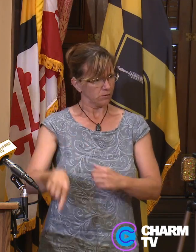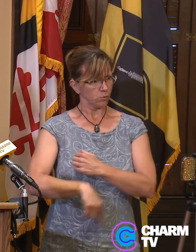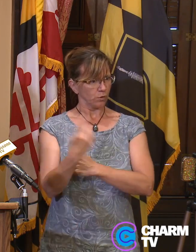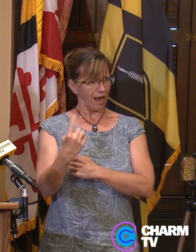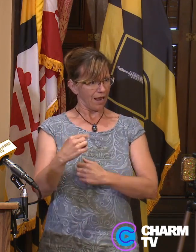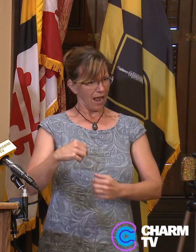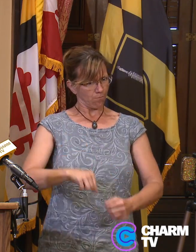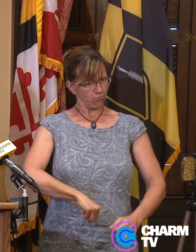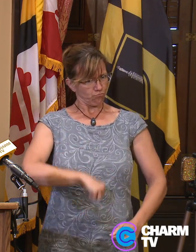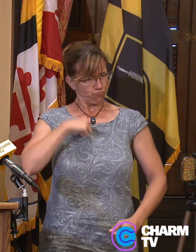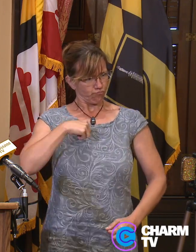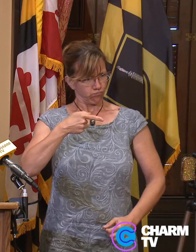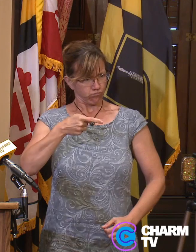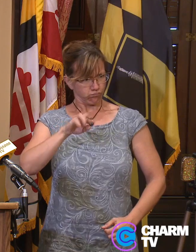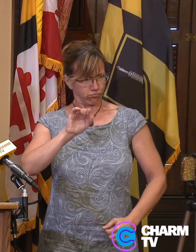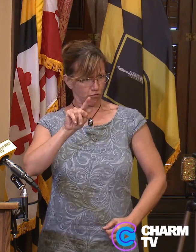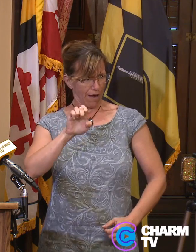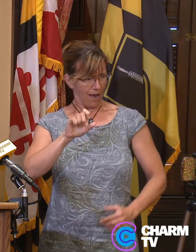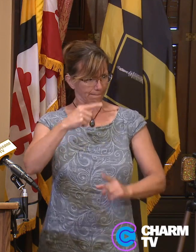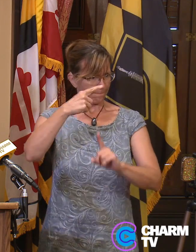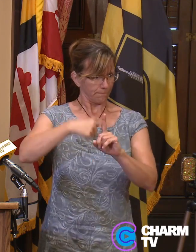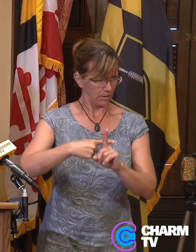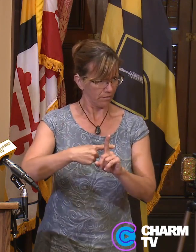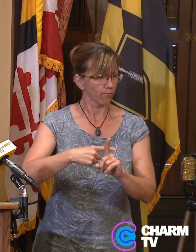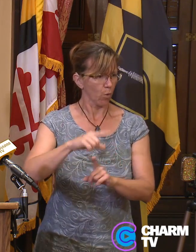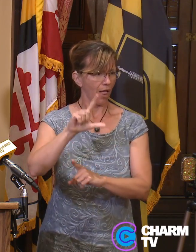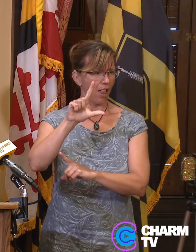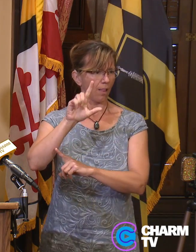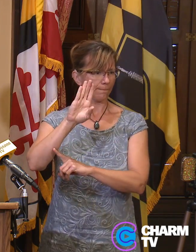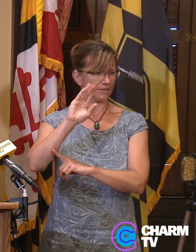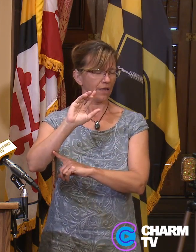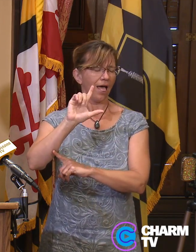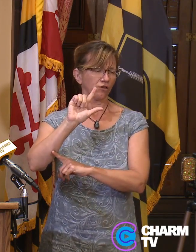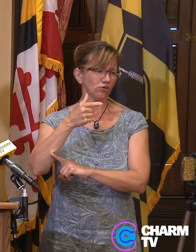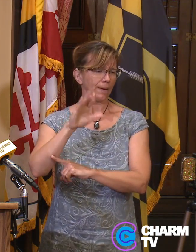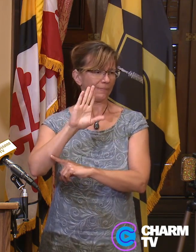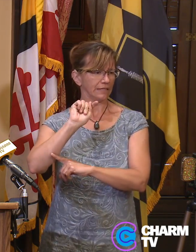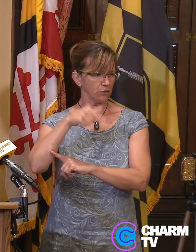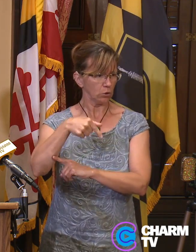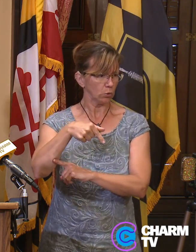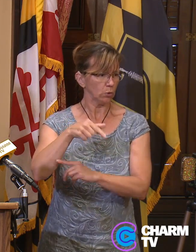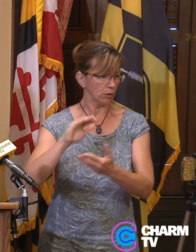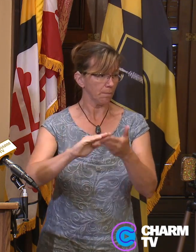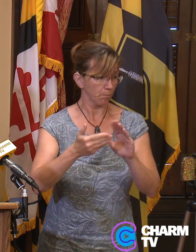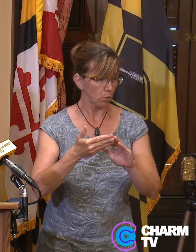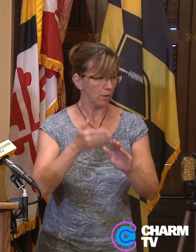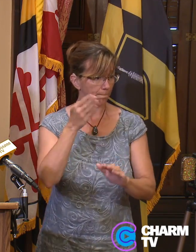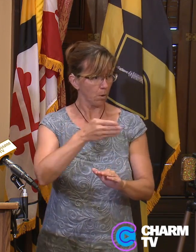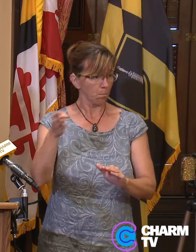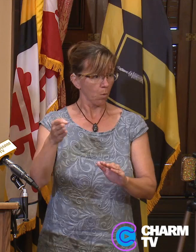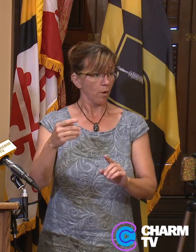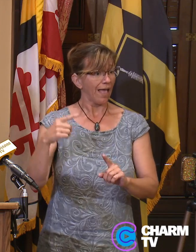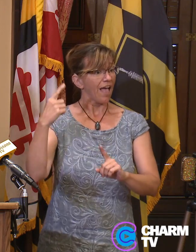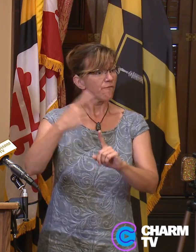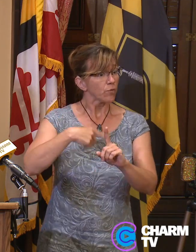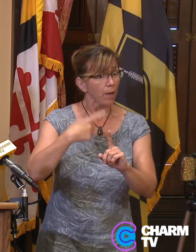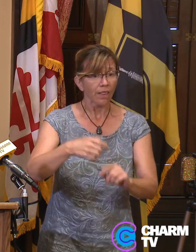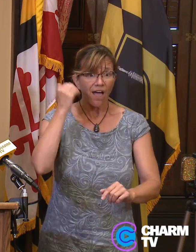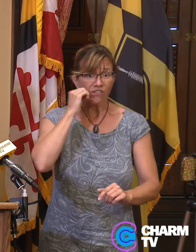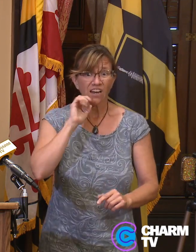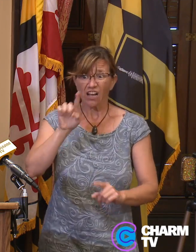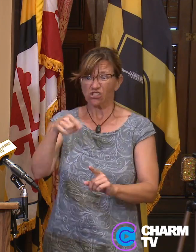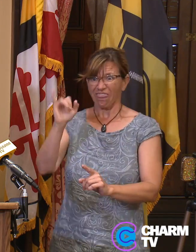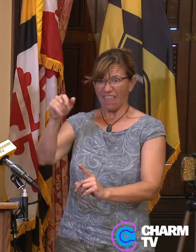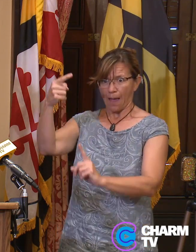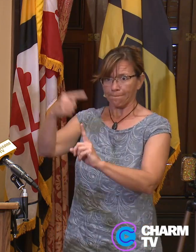LGBTQ equality will continue here in Baltimore every month, every day, every hour of the year. So with that, I